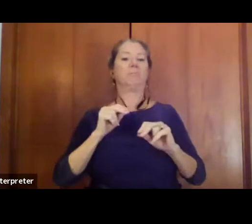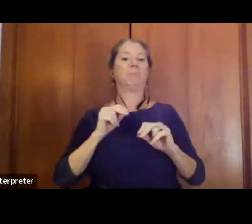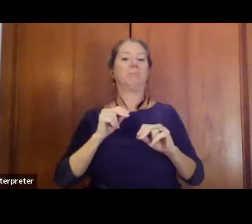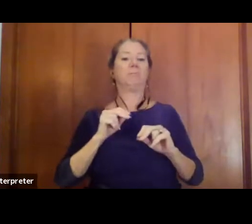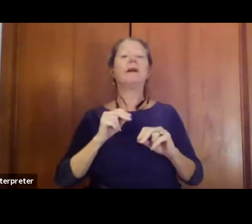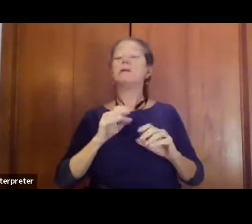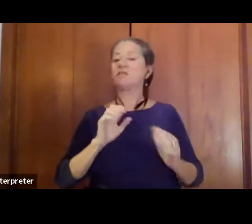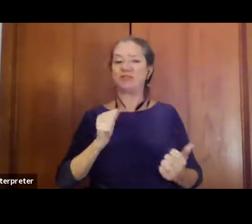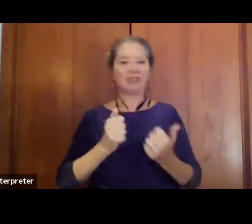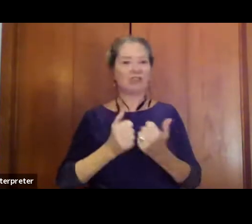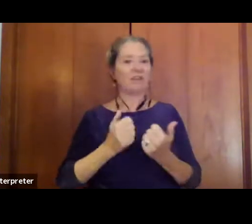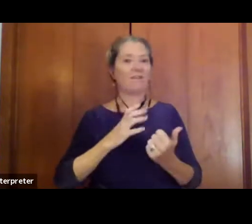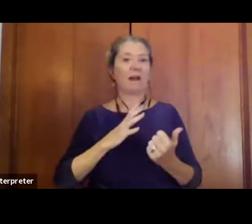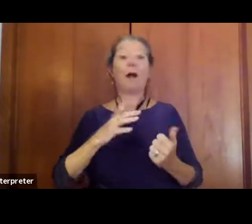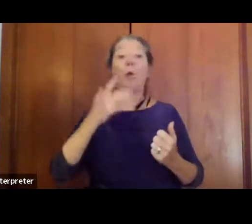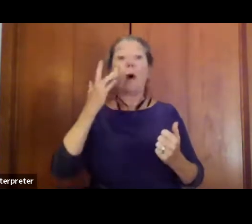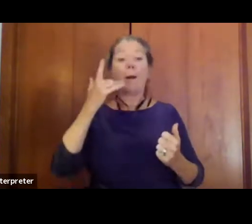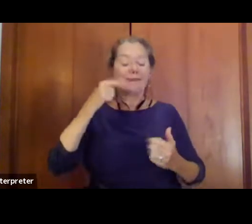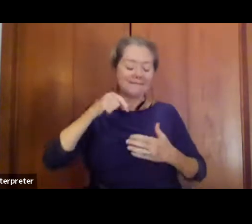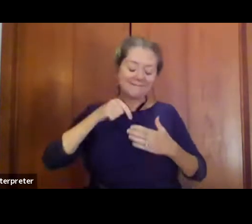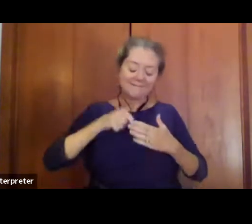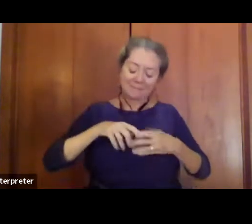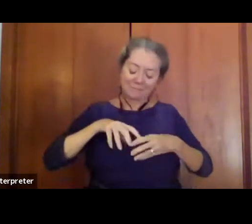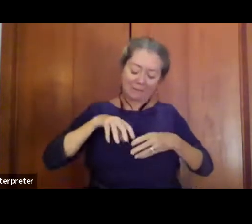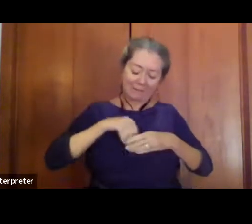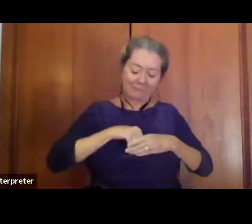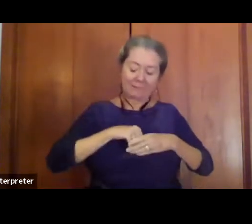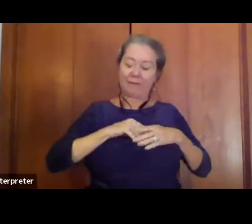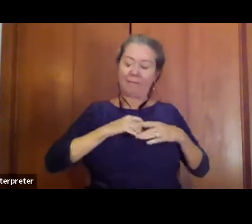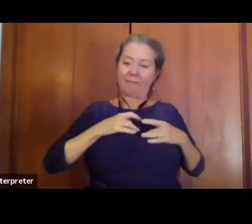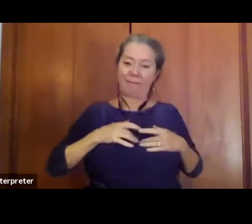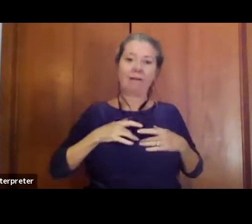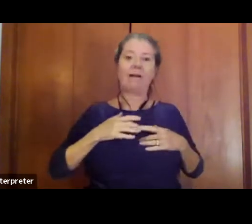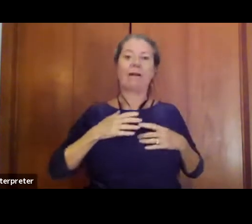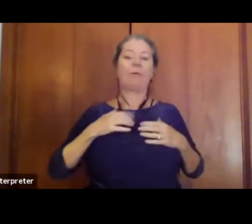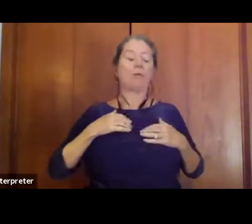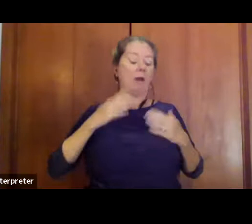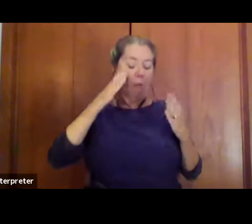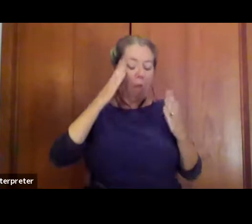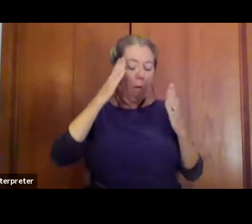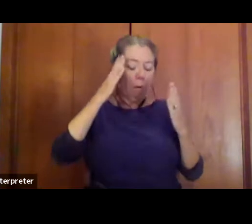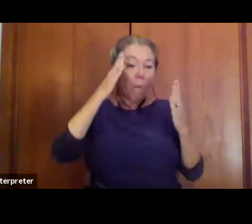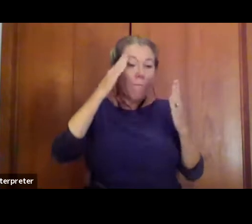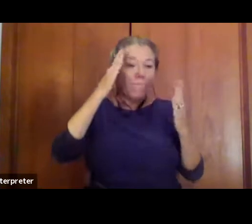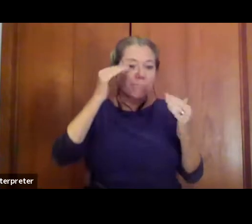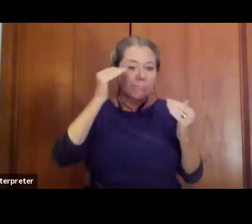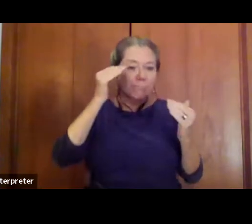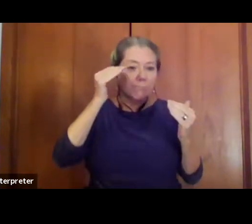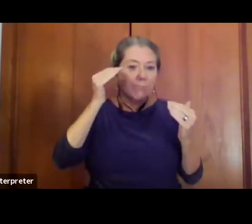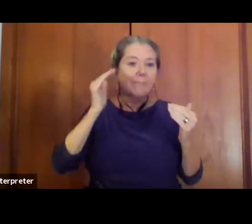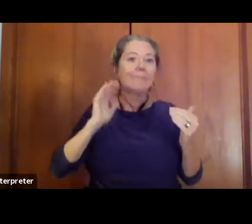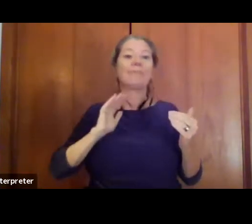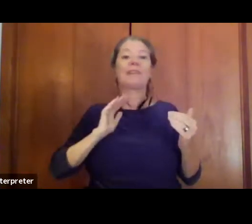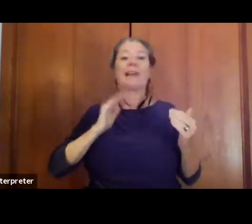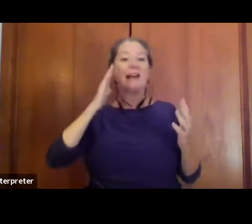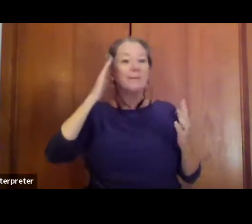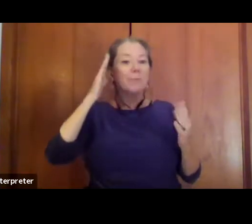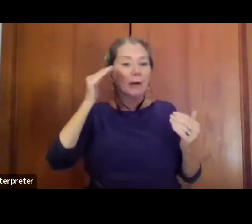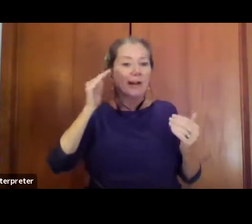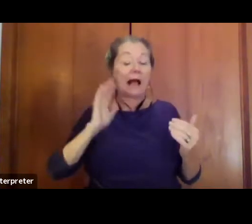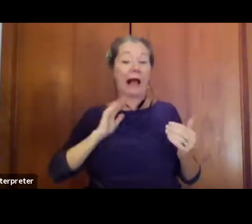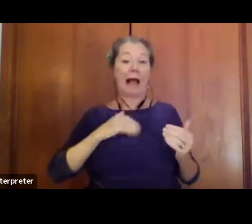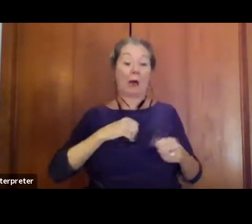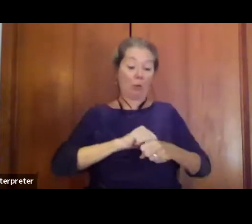us, we have this belief, a hope, an esperanza, that through our actions, our passion, our hard work, y